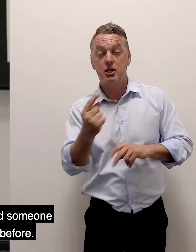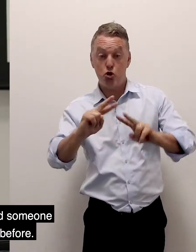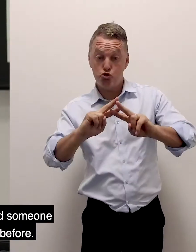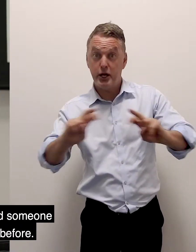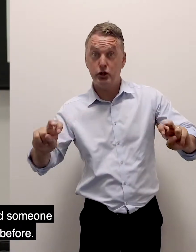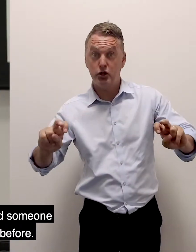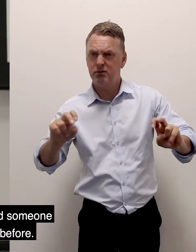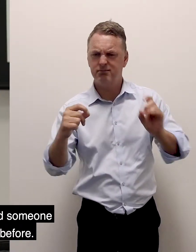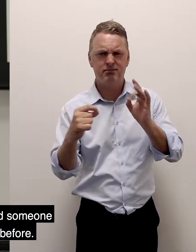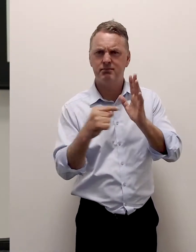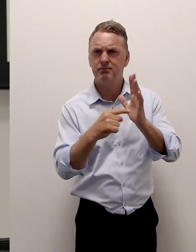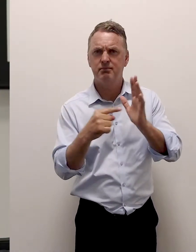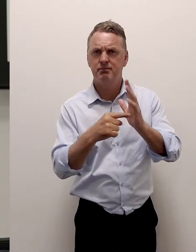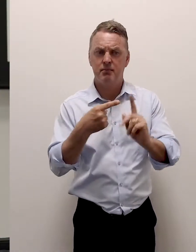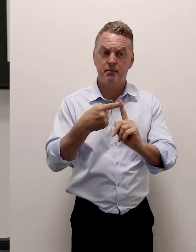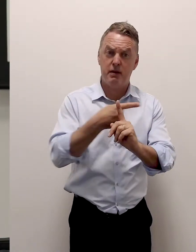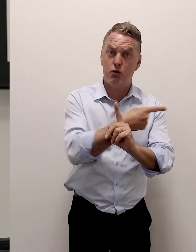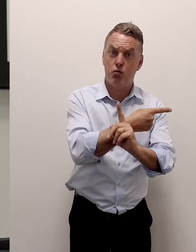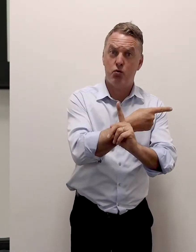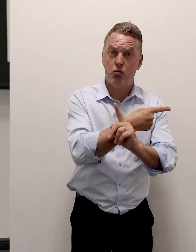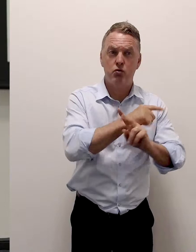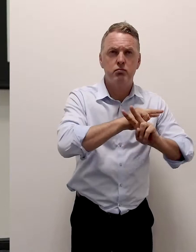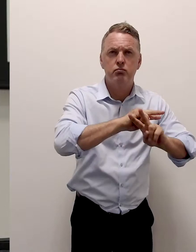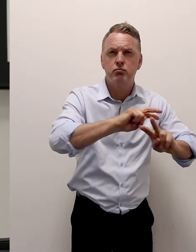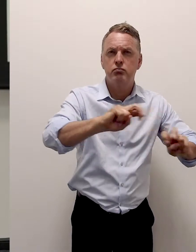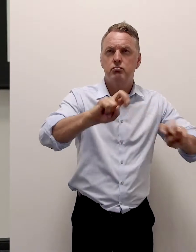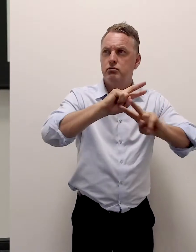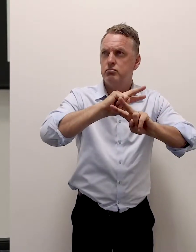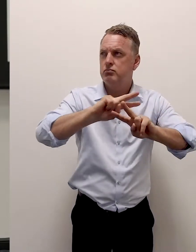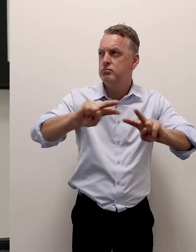Research. I heard someone say research before. So